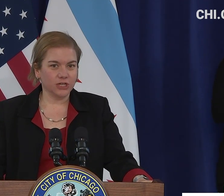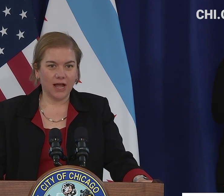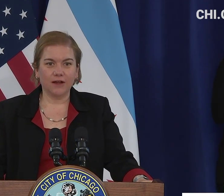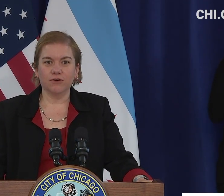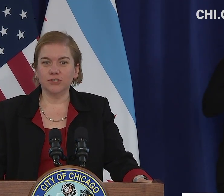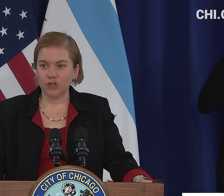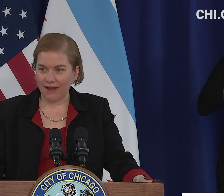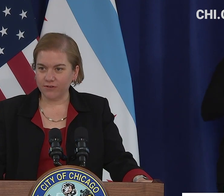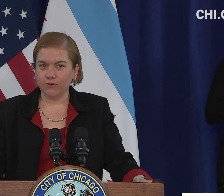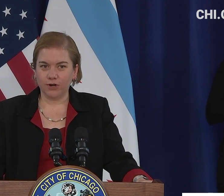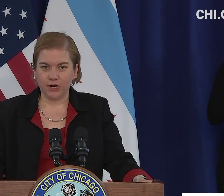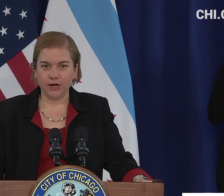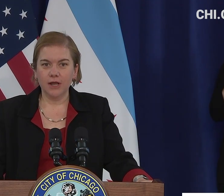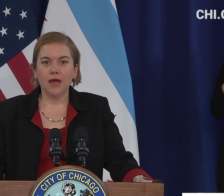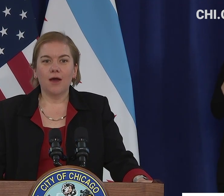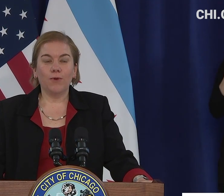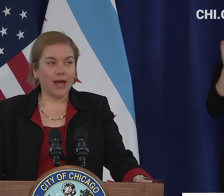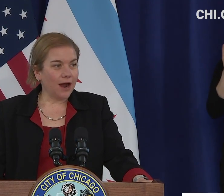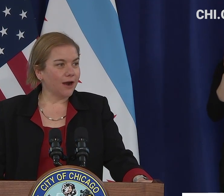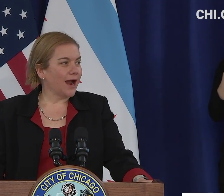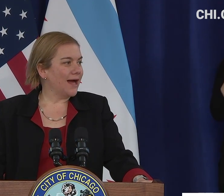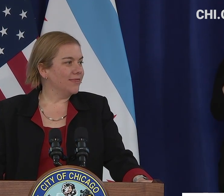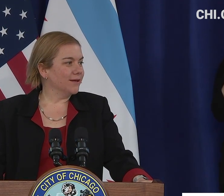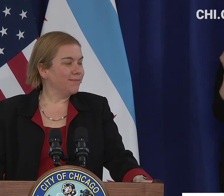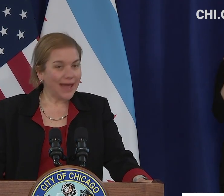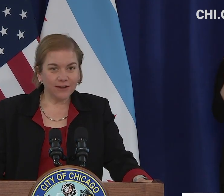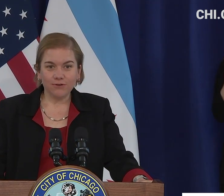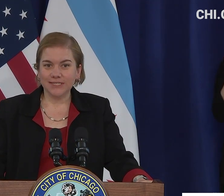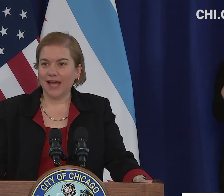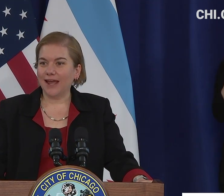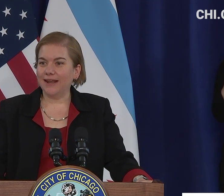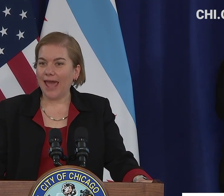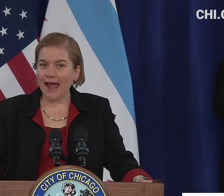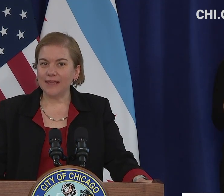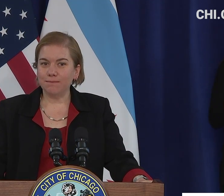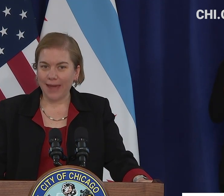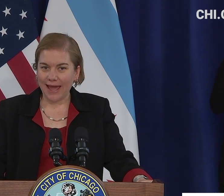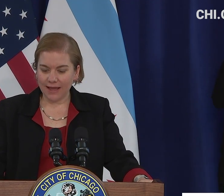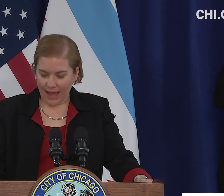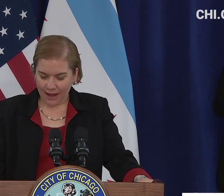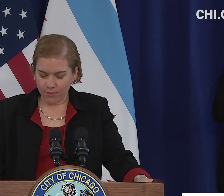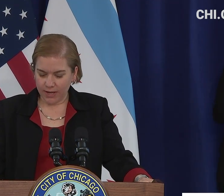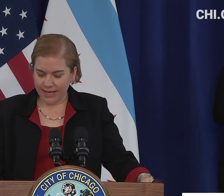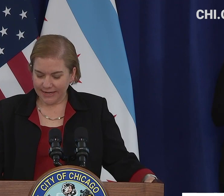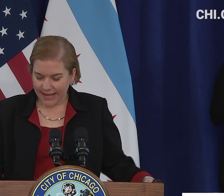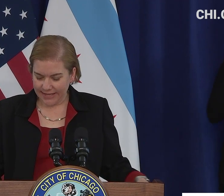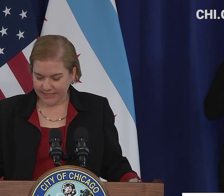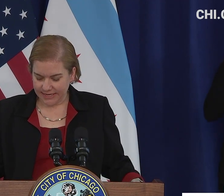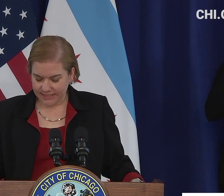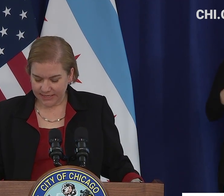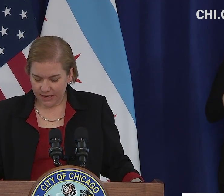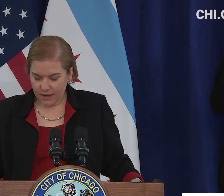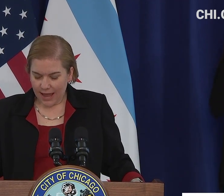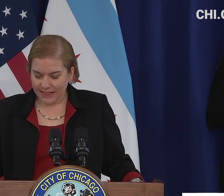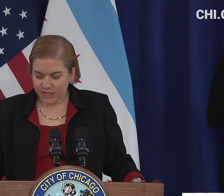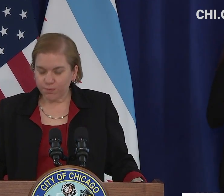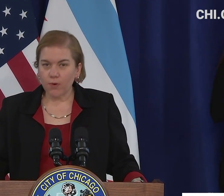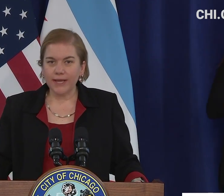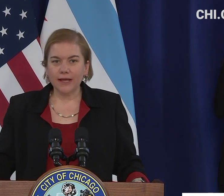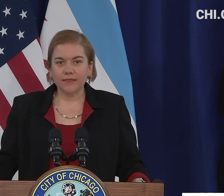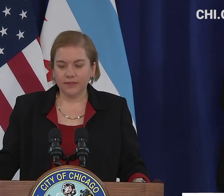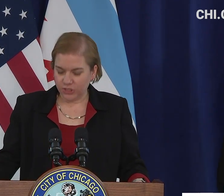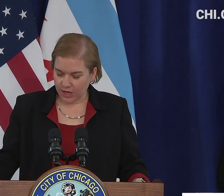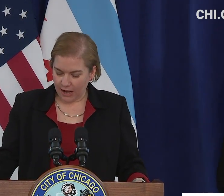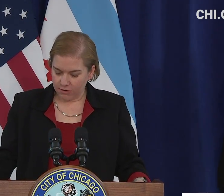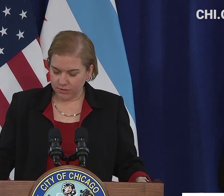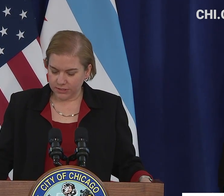from Chicago's travel order. We are, on the bad news side, adding back Iowa and Kansas. At this